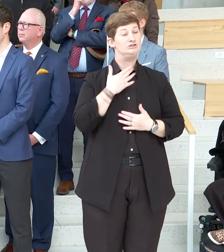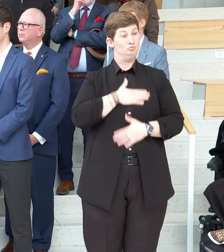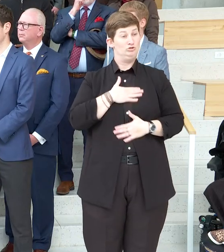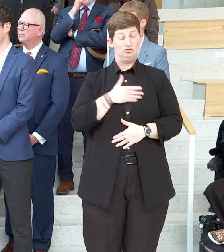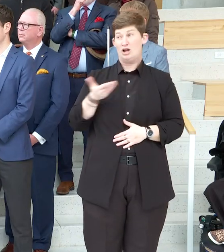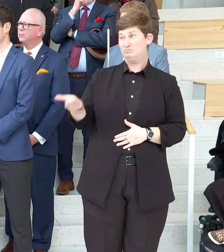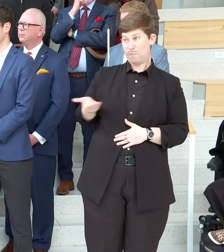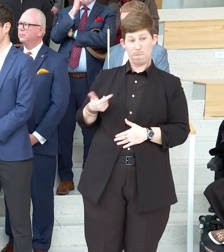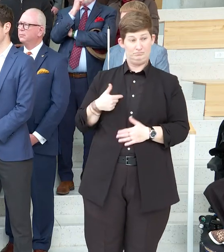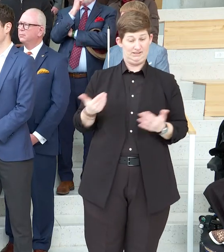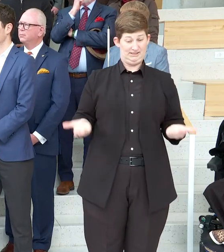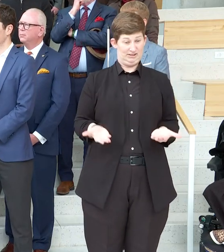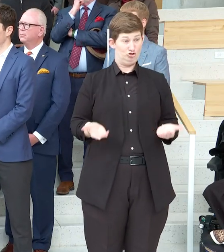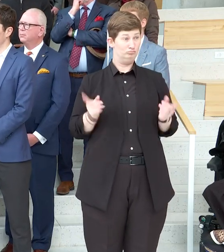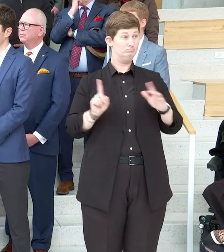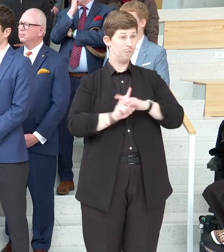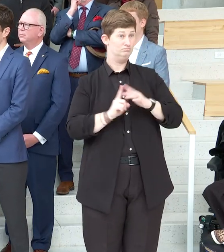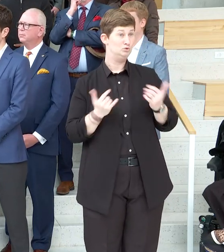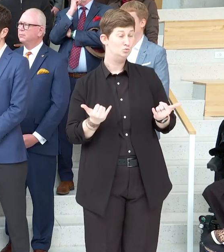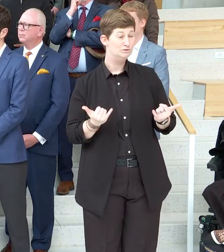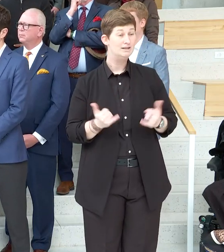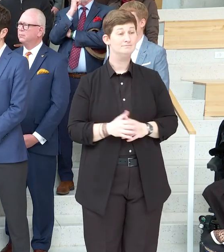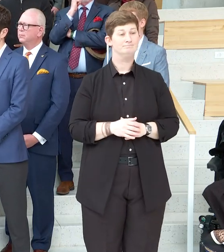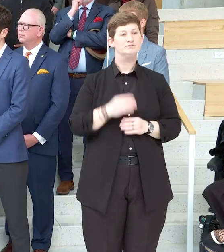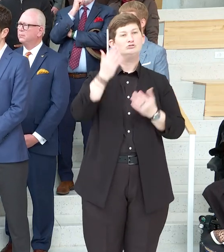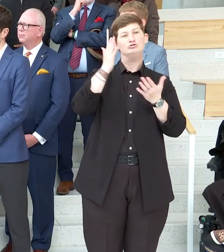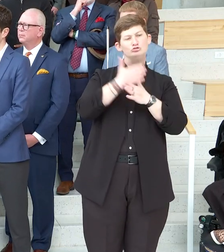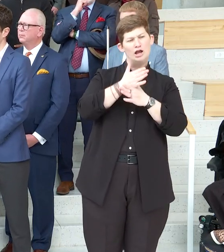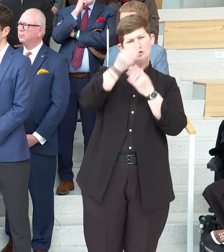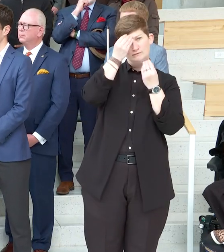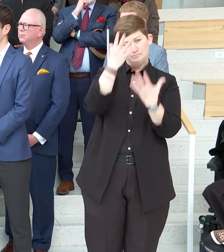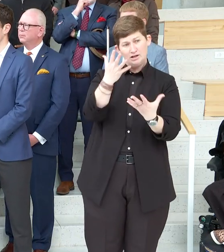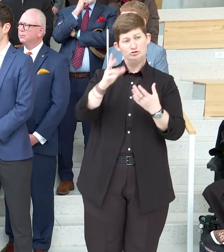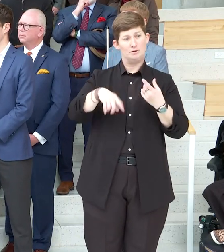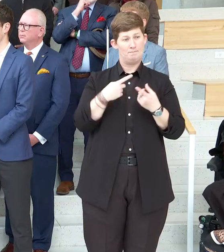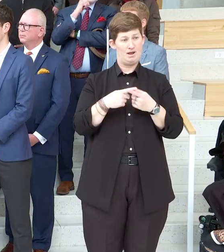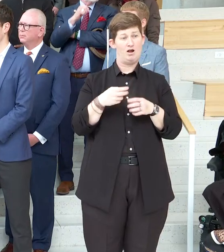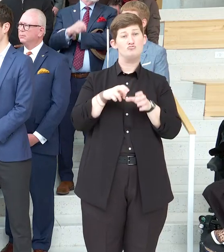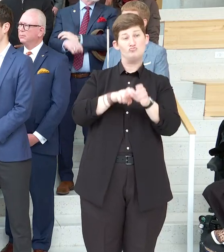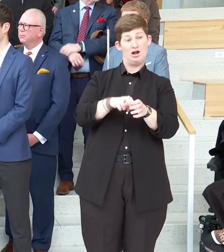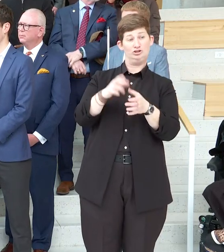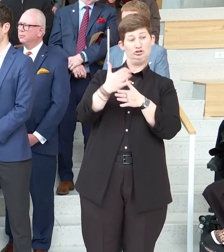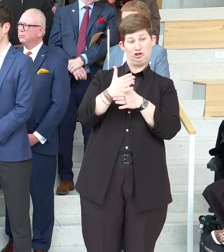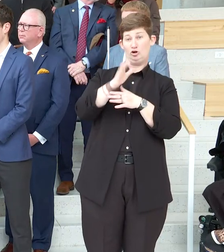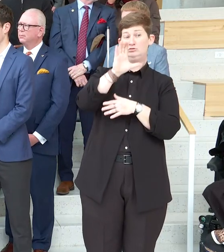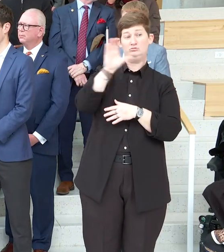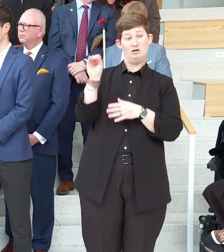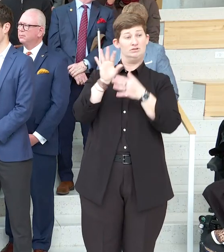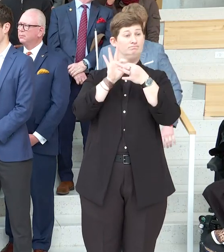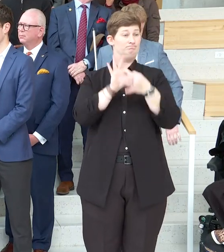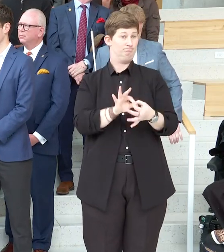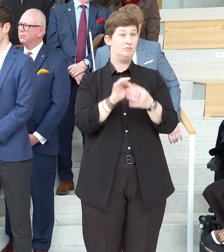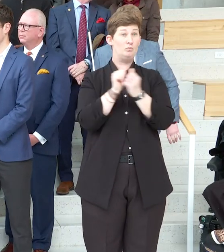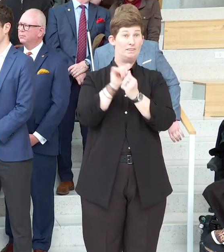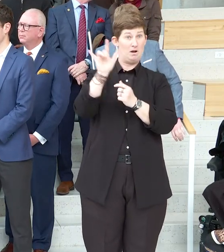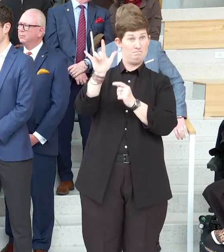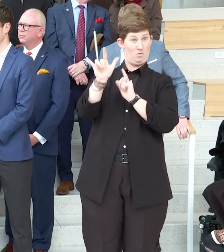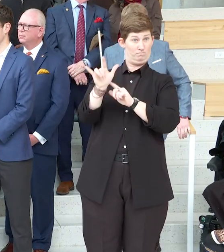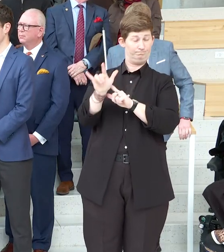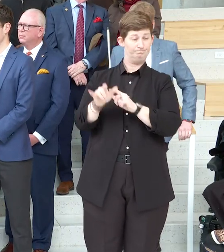Mayor Frey to be here today to share information about the role rideshare companies play in getting people to and from our